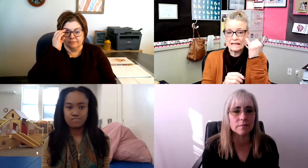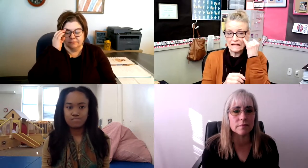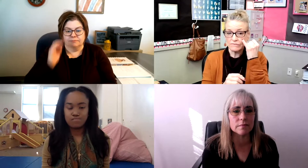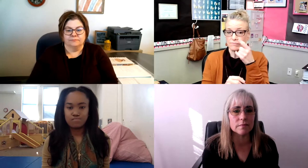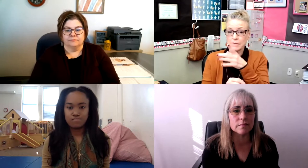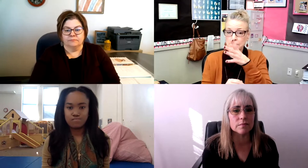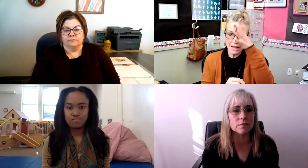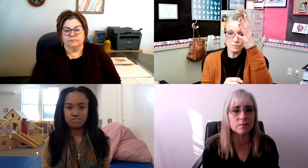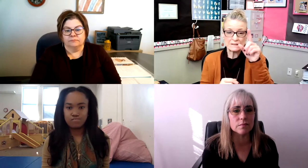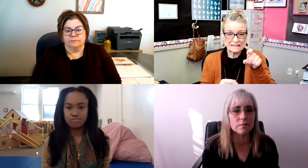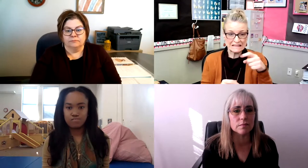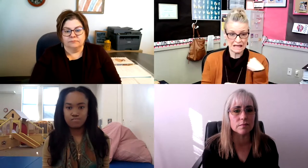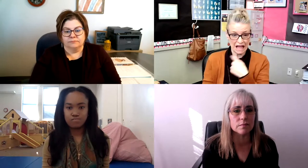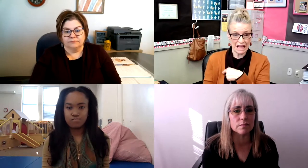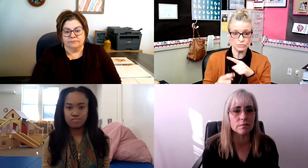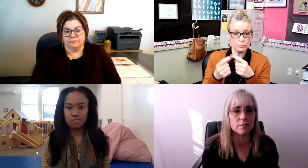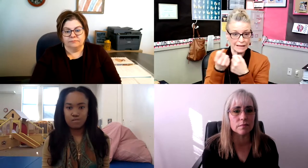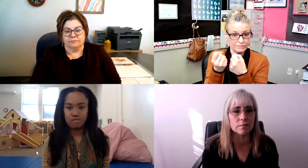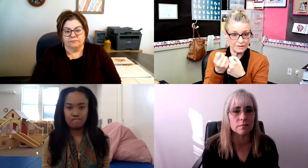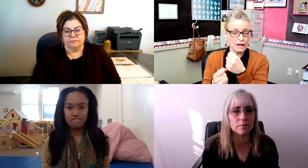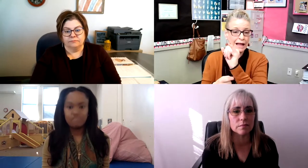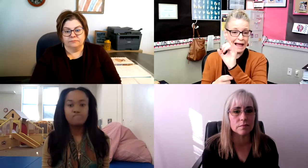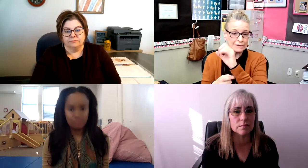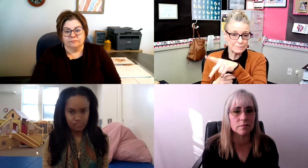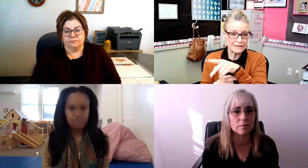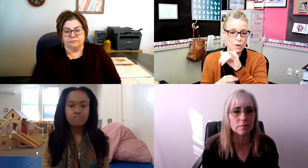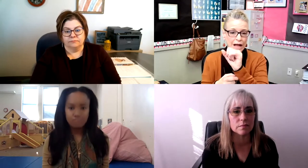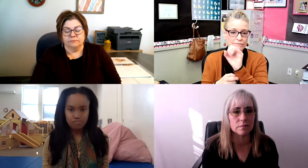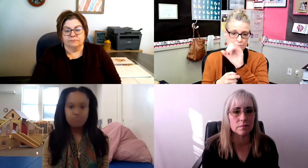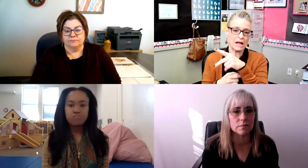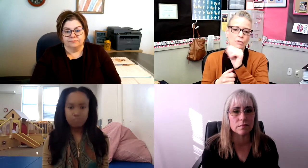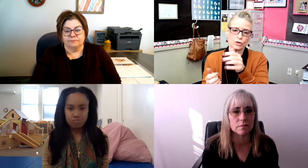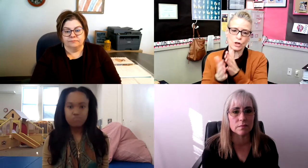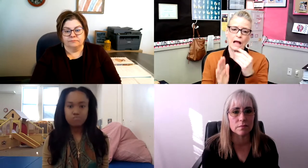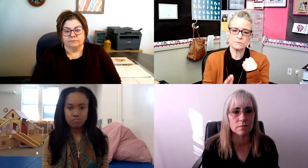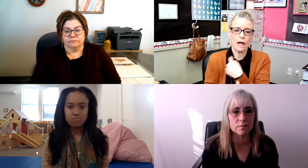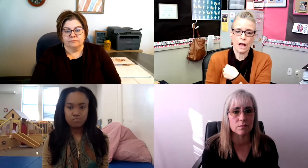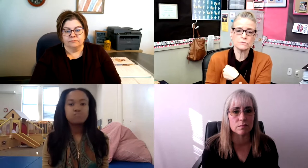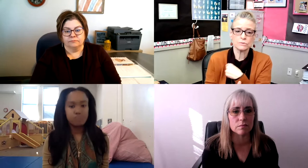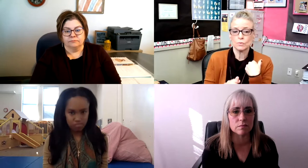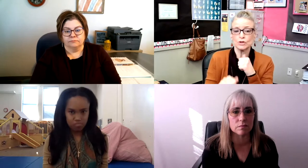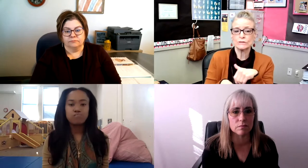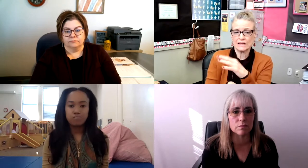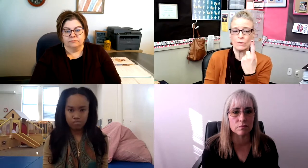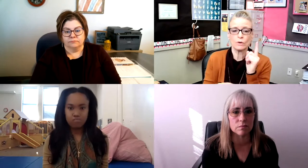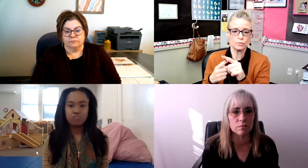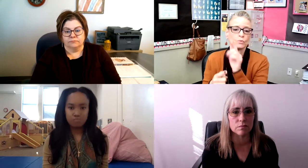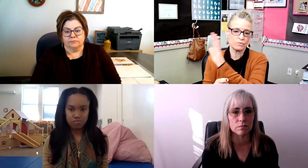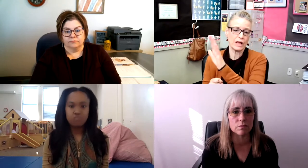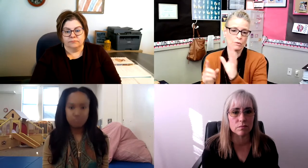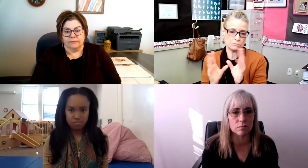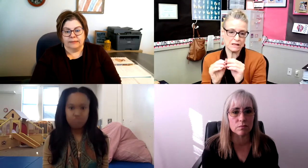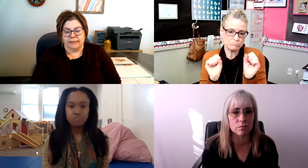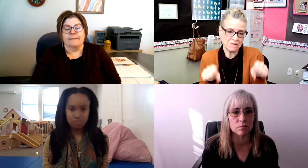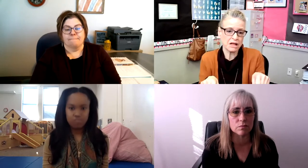in addition, if the parents need us to support them in the IFSPs, they are always able to